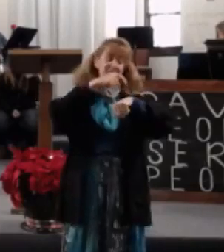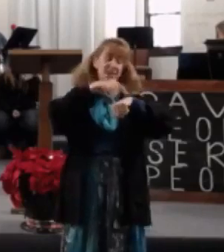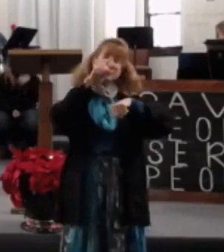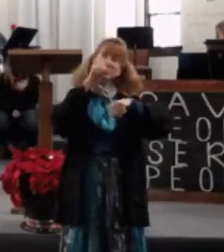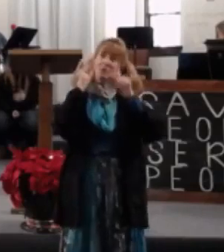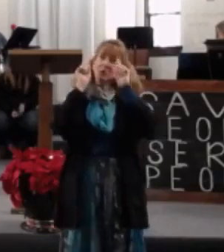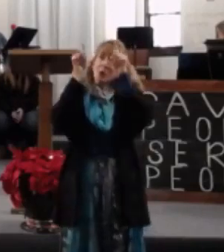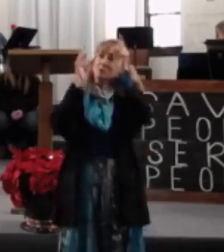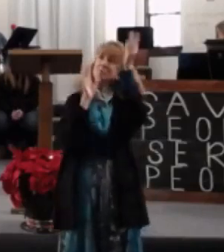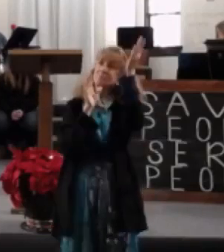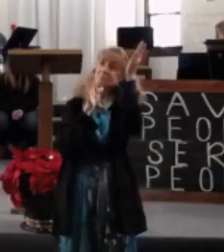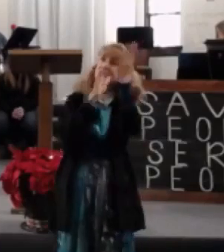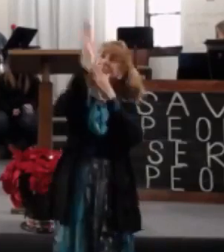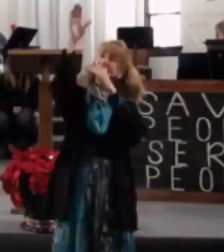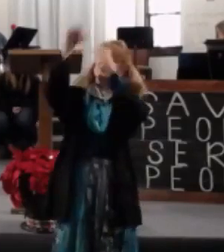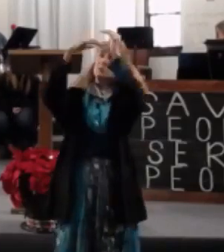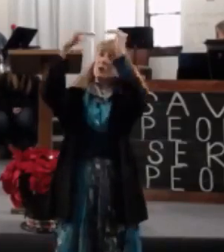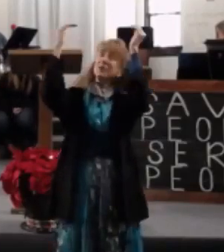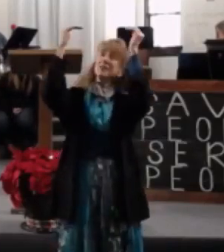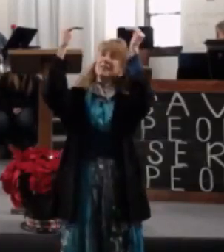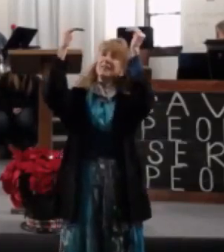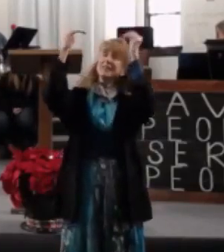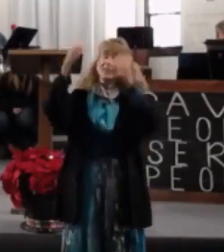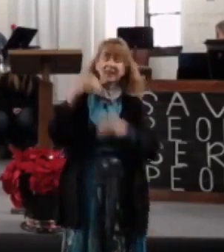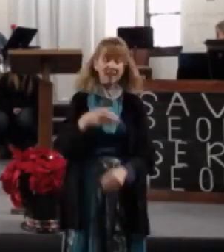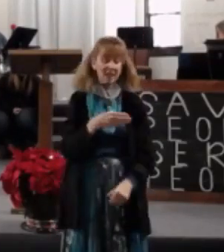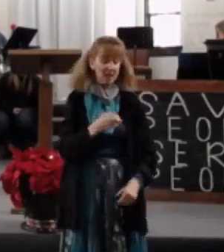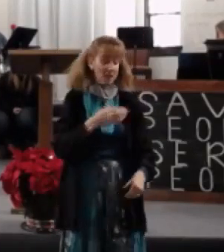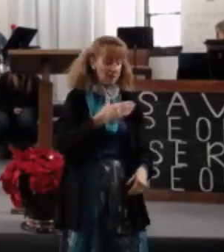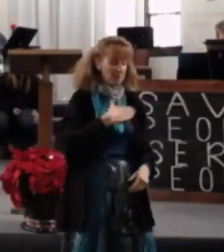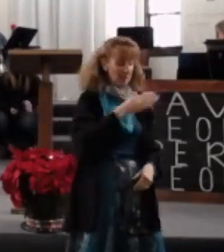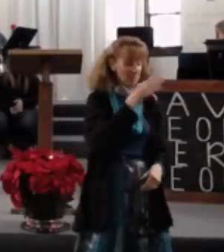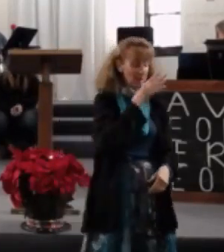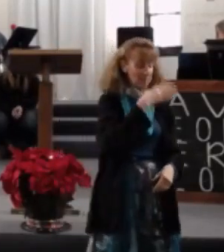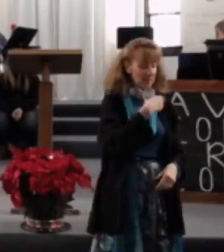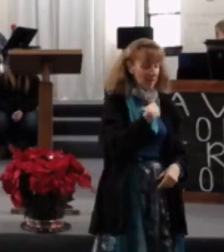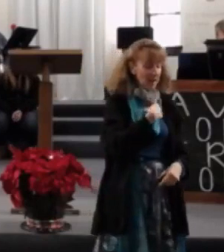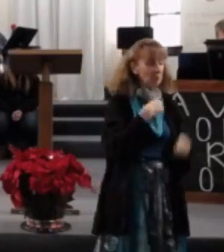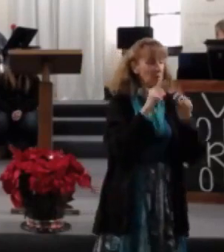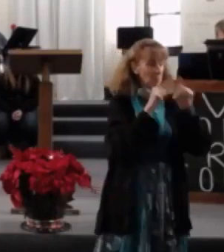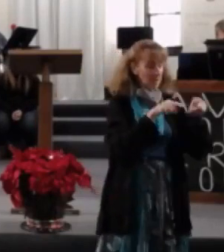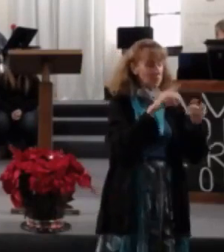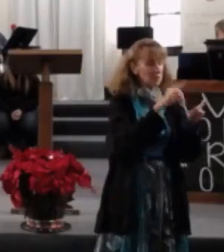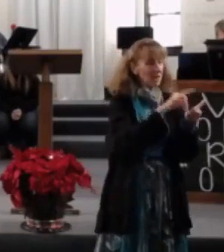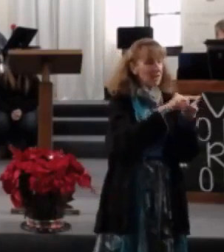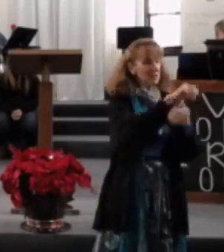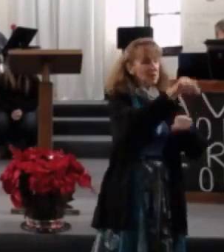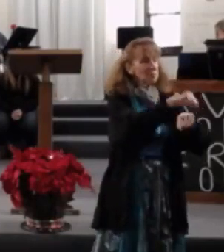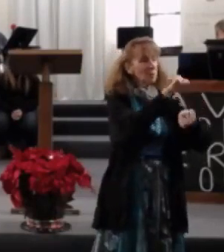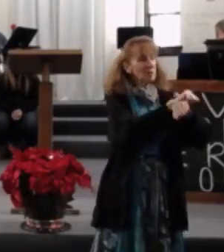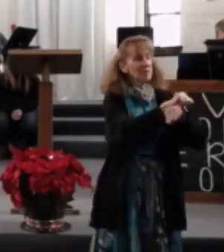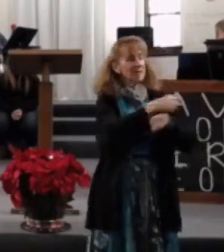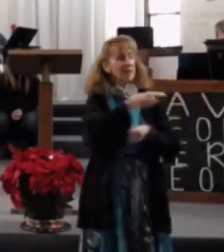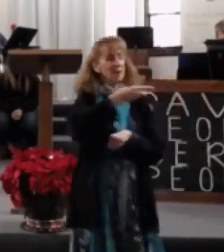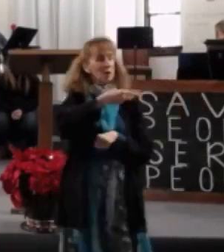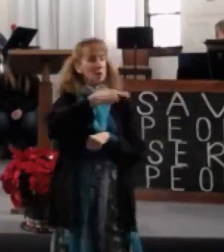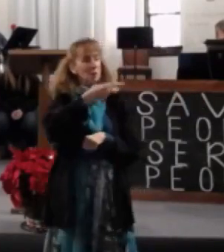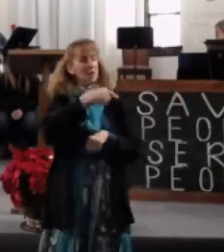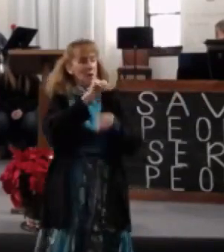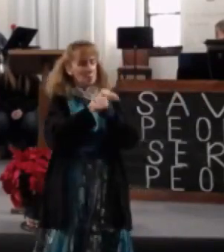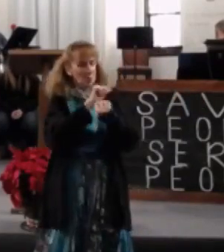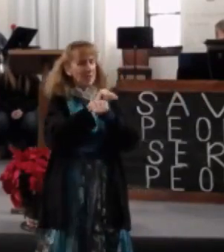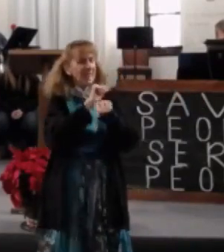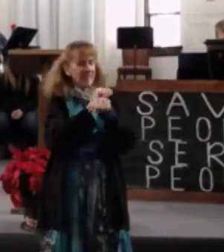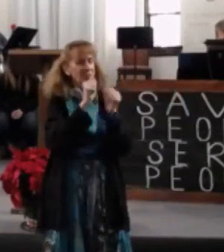My mom and I went to her doctor's appointment, and we're working on our relationship still. It's